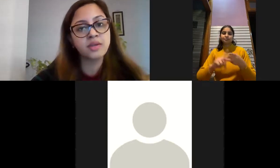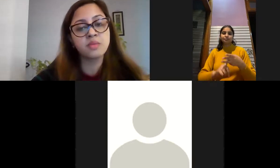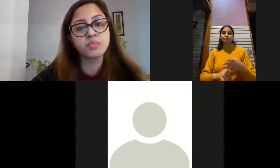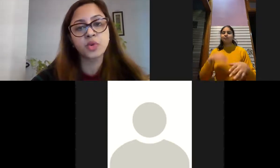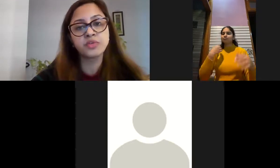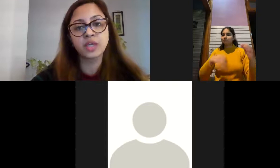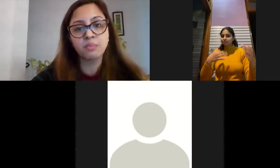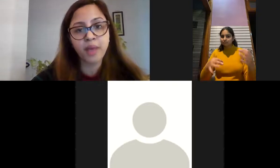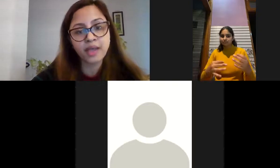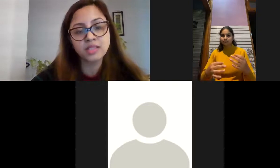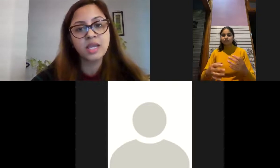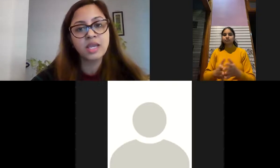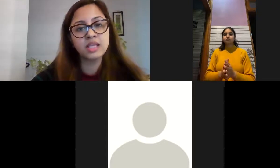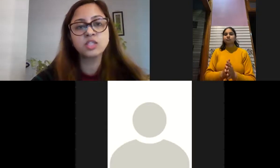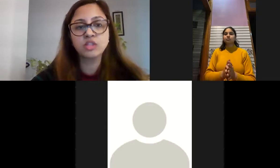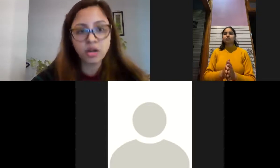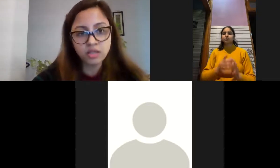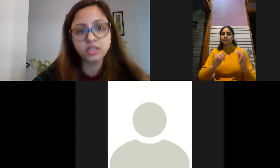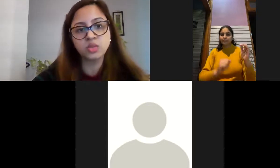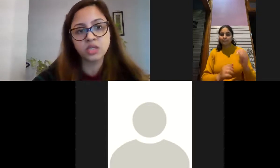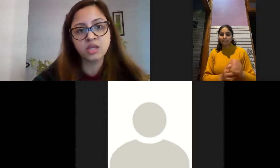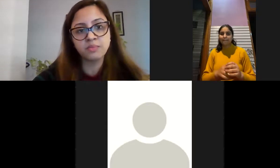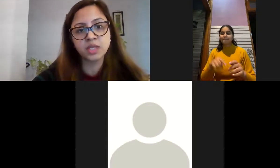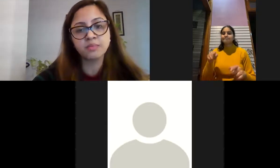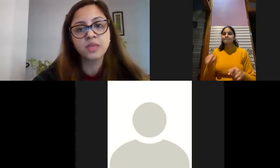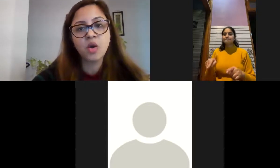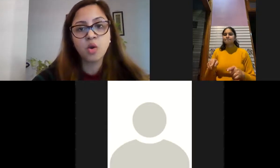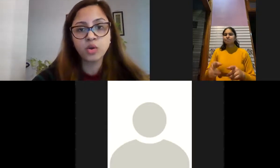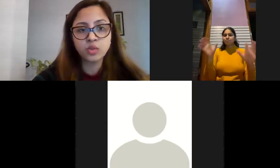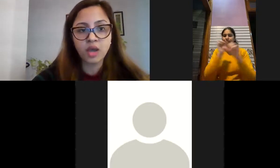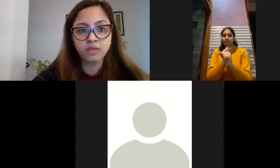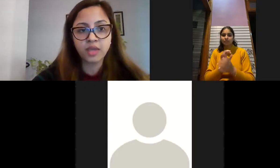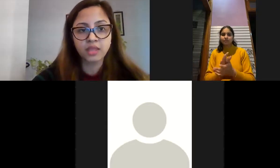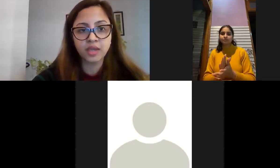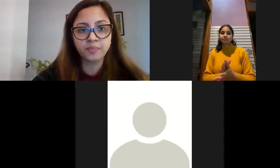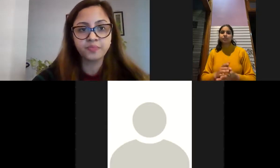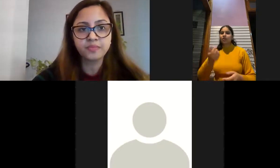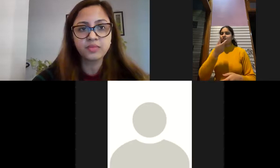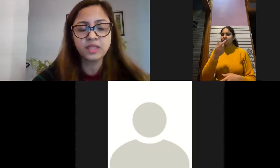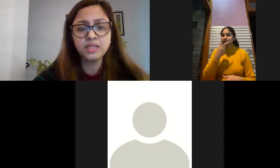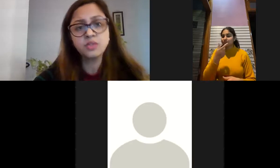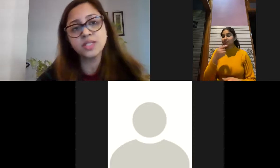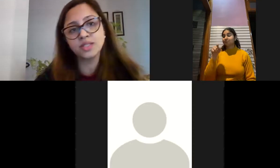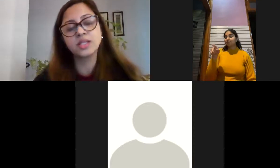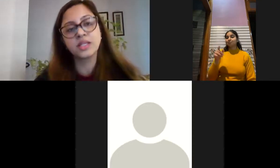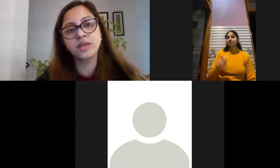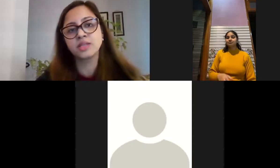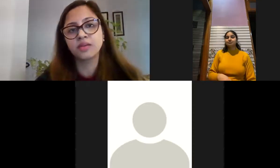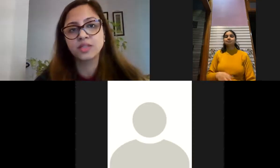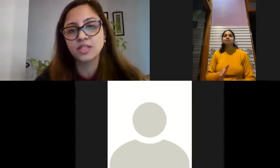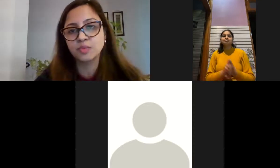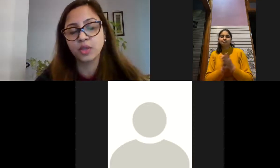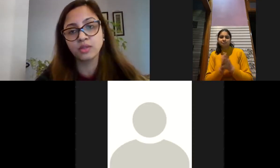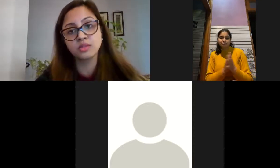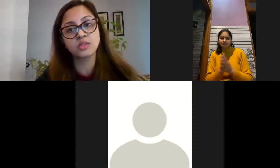piano and embroidering bags. It is thoughtless to condemn them or to laugh at them. Interestingly, right